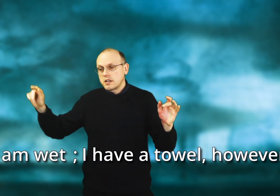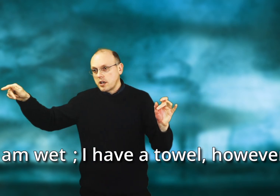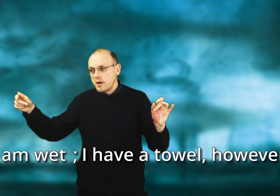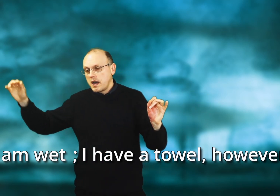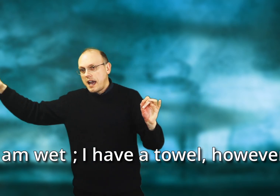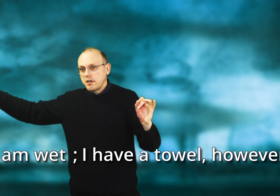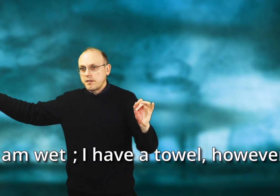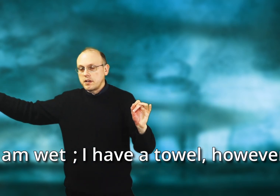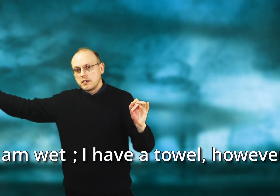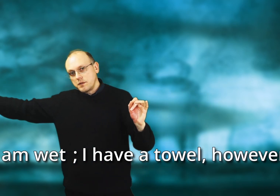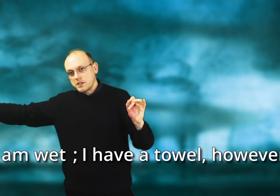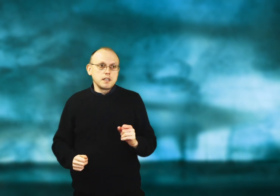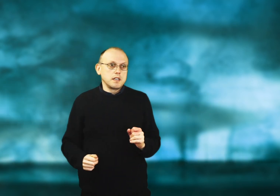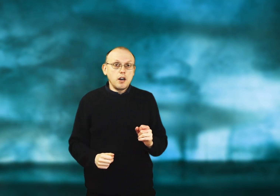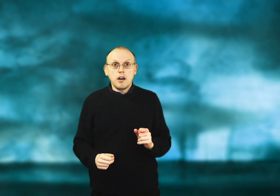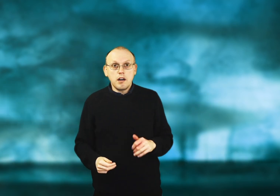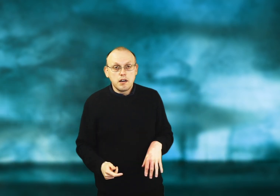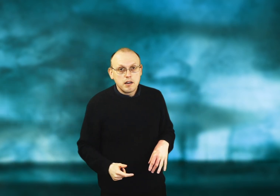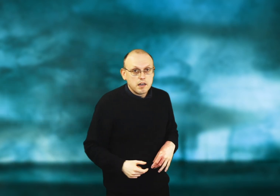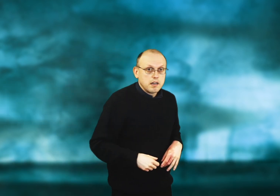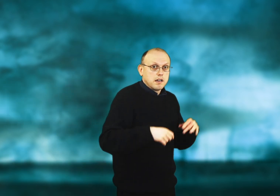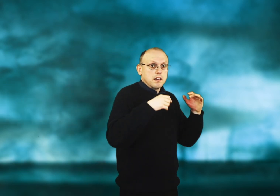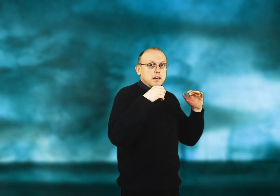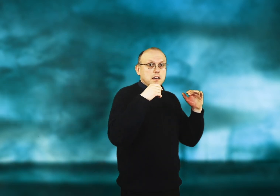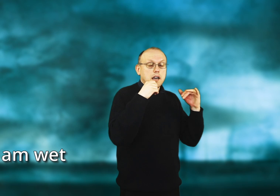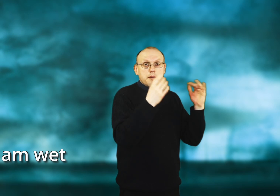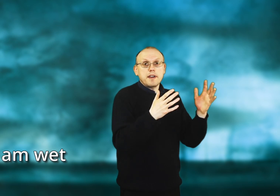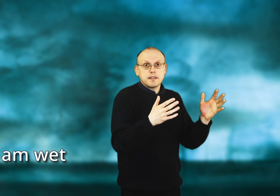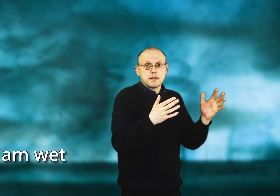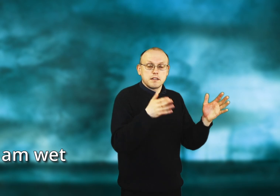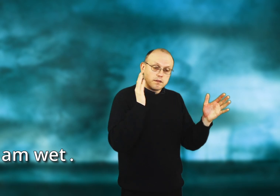comma, however, full stop. Or I am wet, full stop.